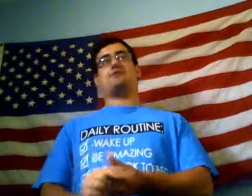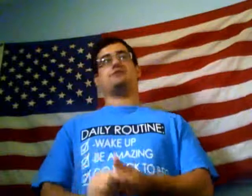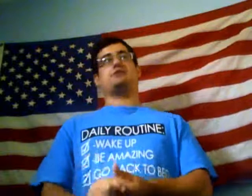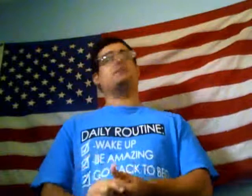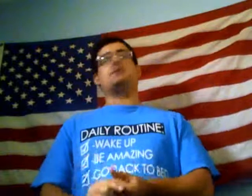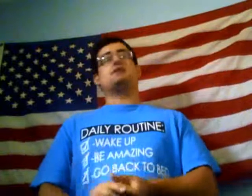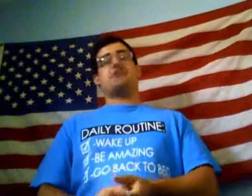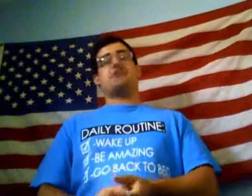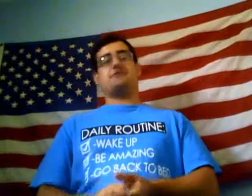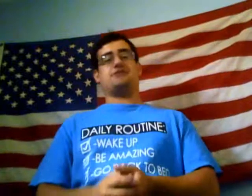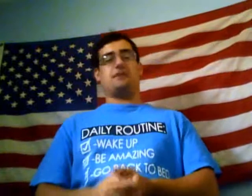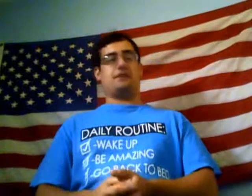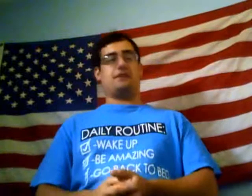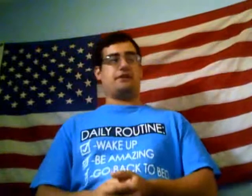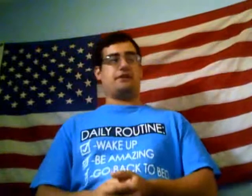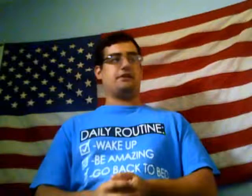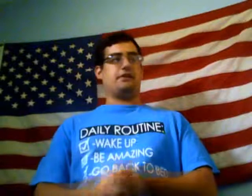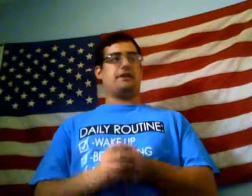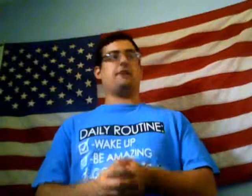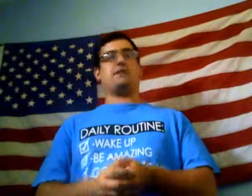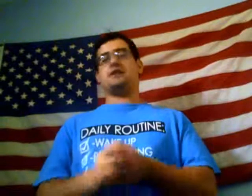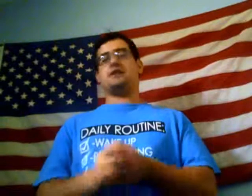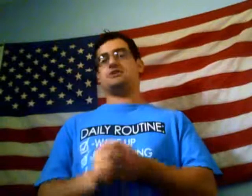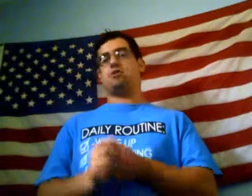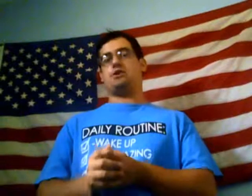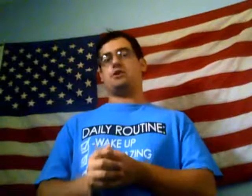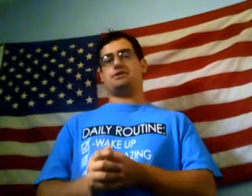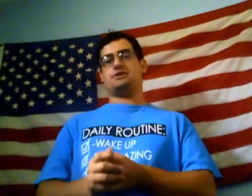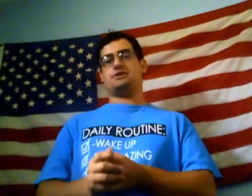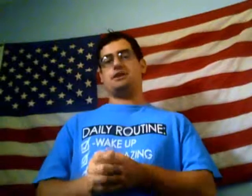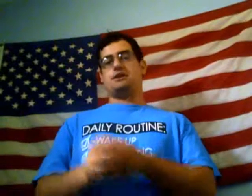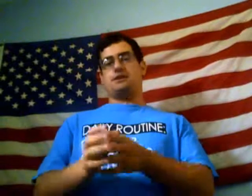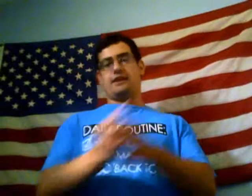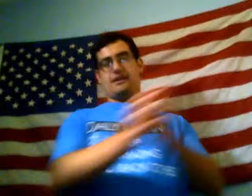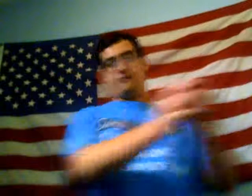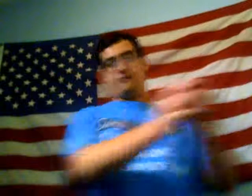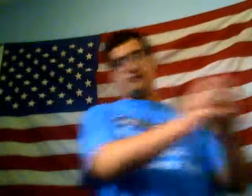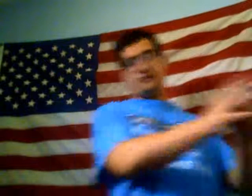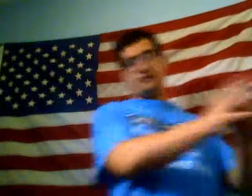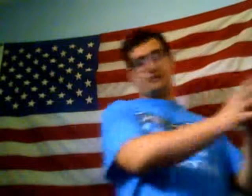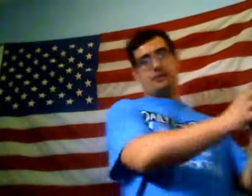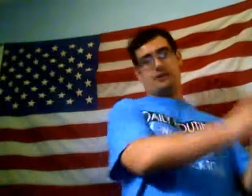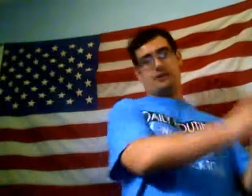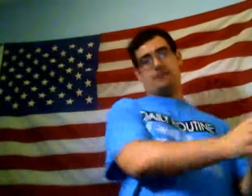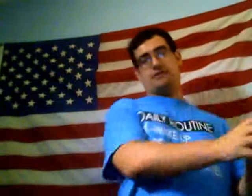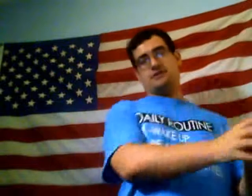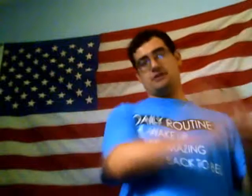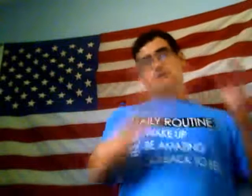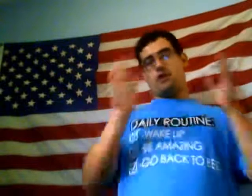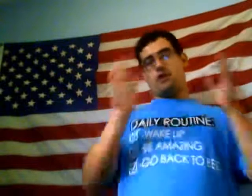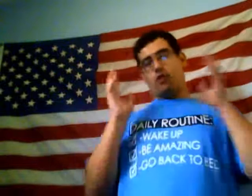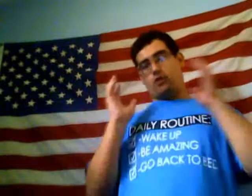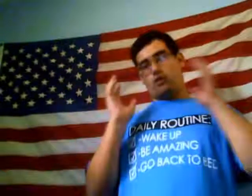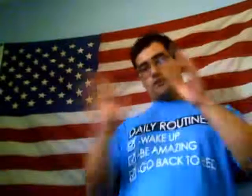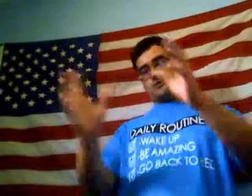after Taft is nominated, him and his supporters leave the Republican convention, go over to